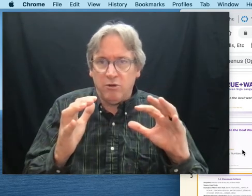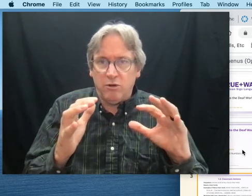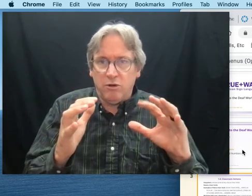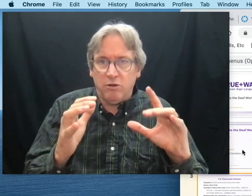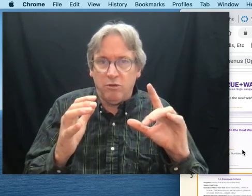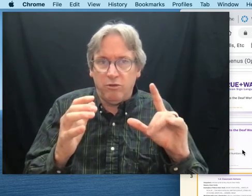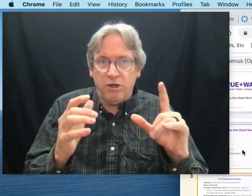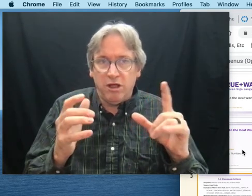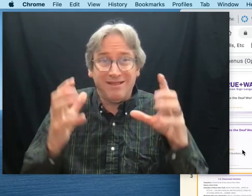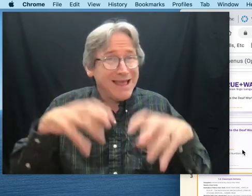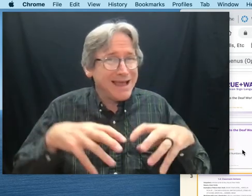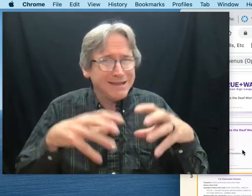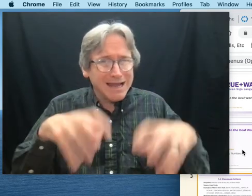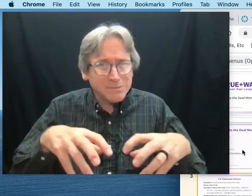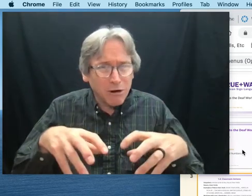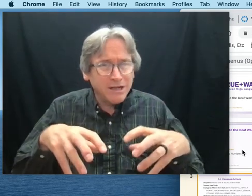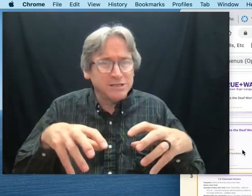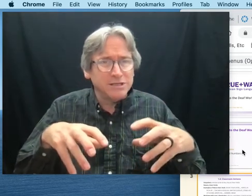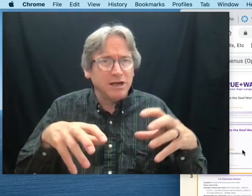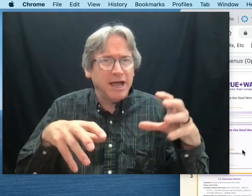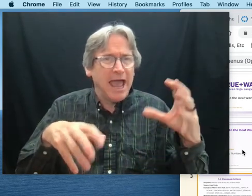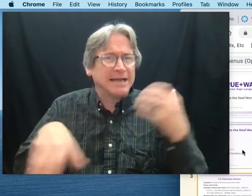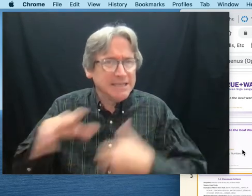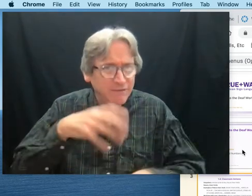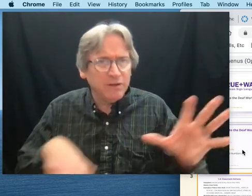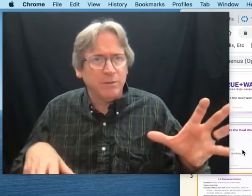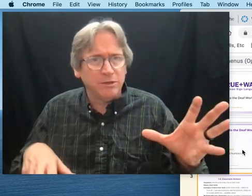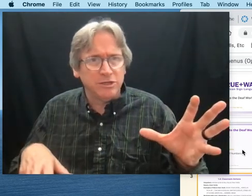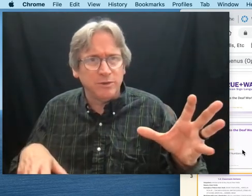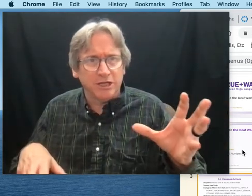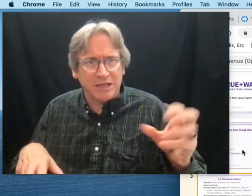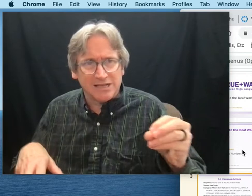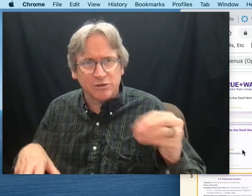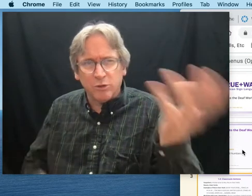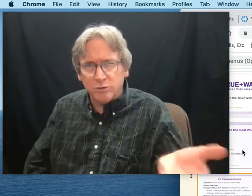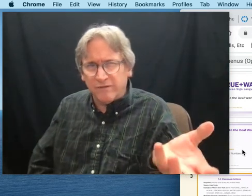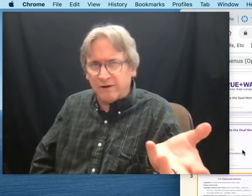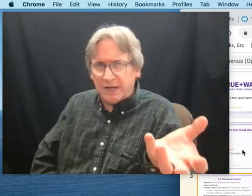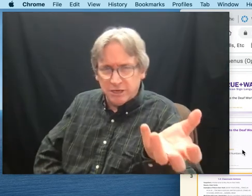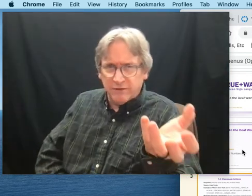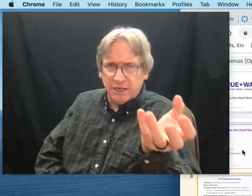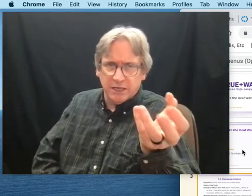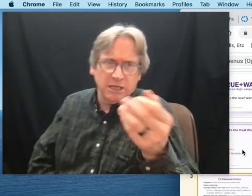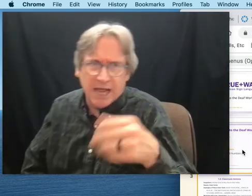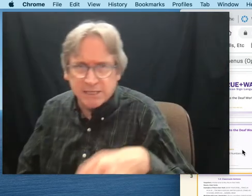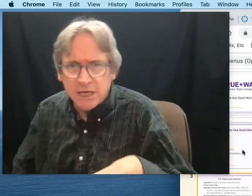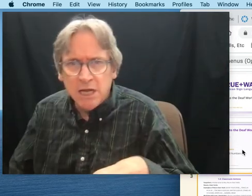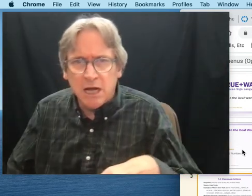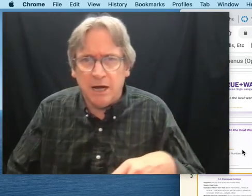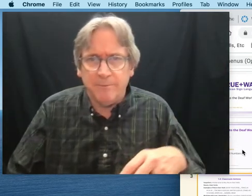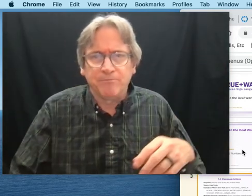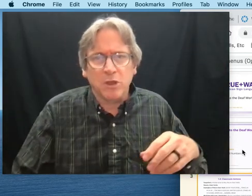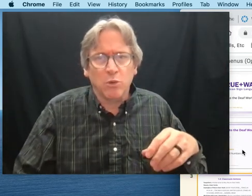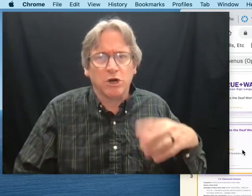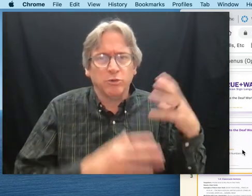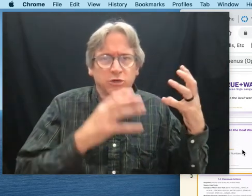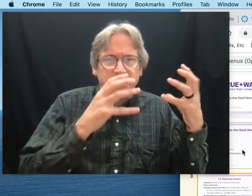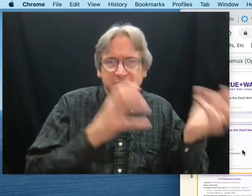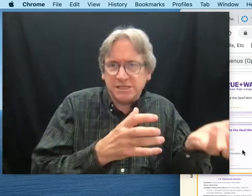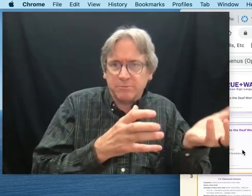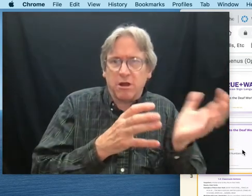And the next part is activity that we would do in the classroom. We'll do a variation of it in class